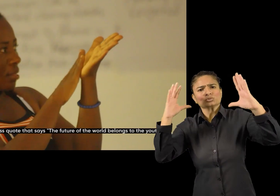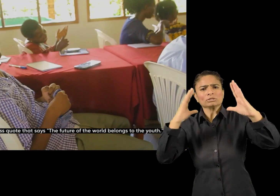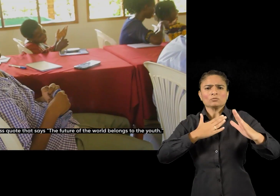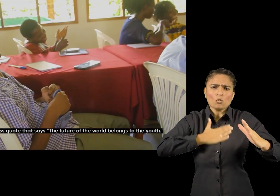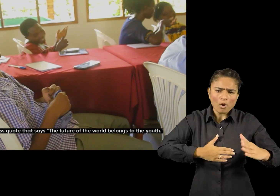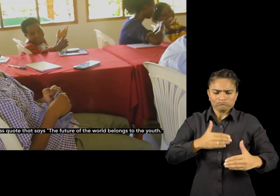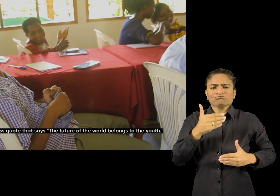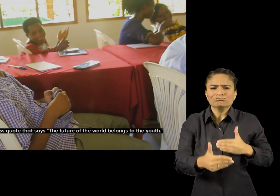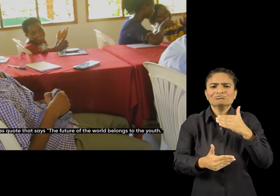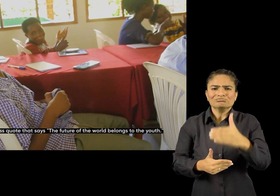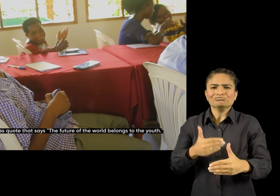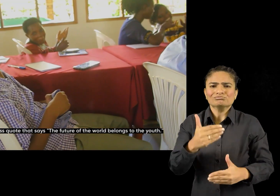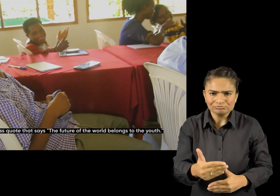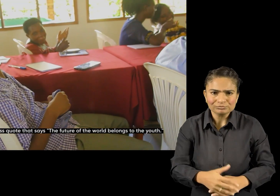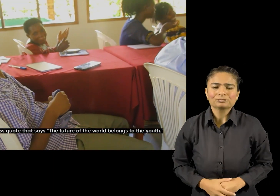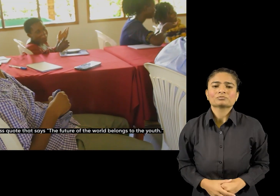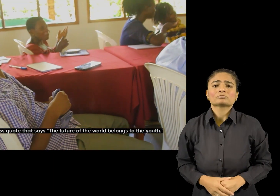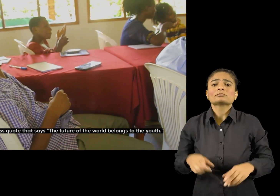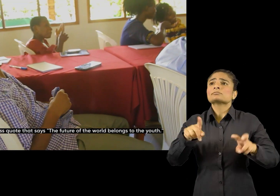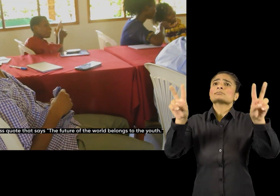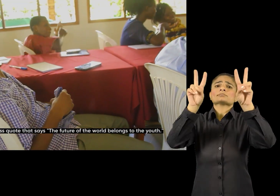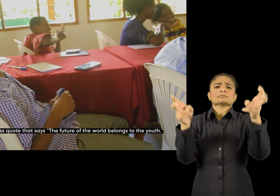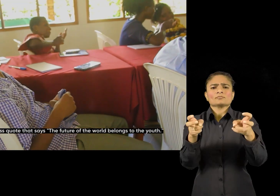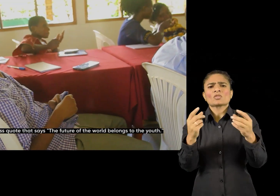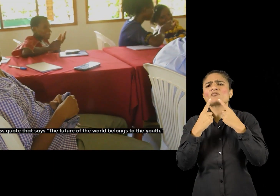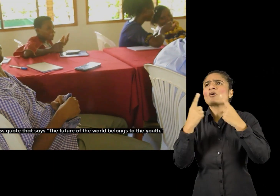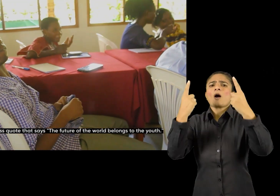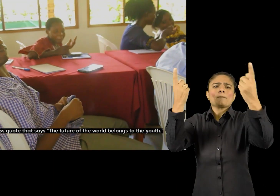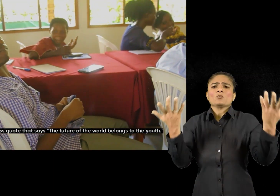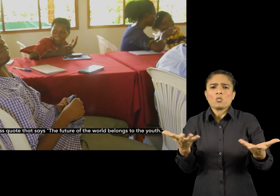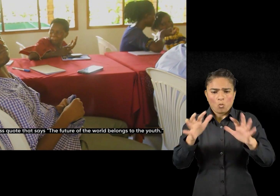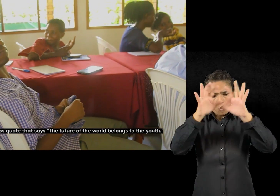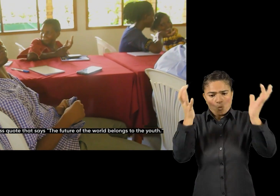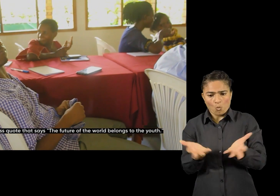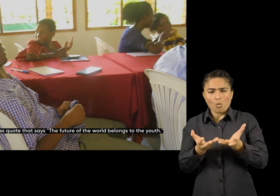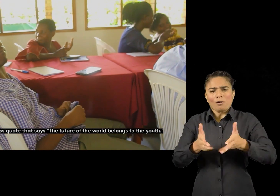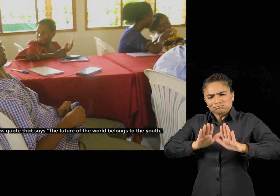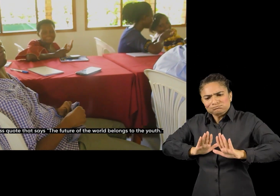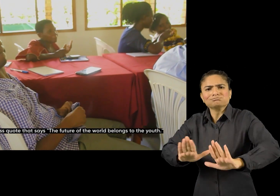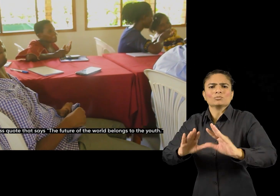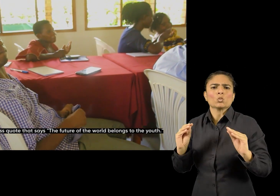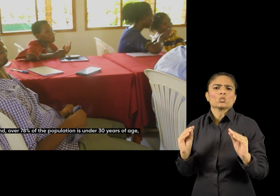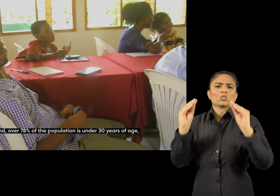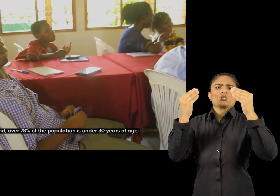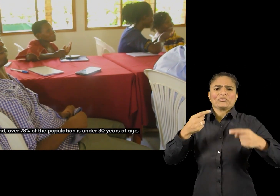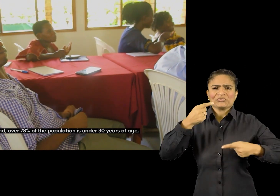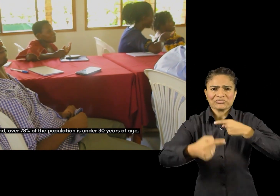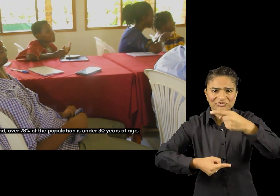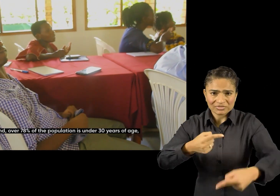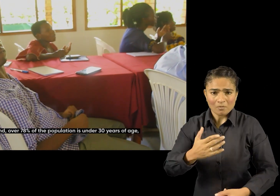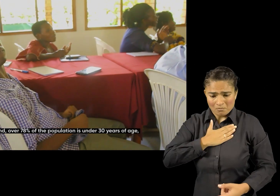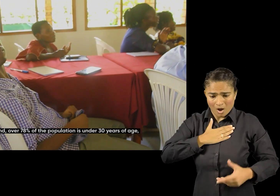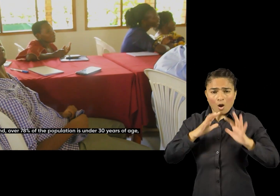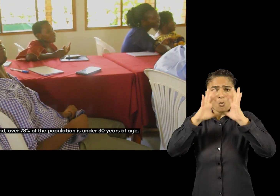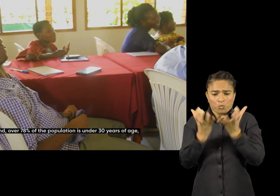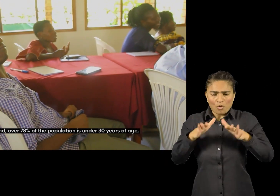Let us be reminded of the timeless quote that says, "The future of the world belongs to the youth." In Uganda,